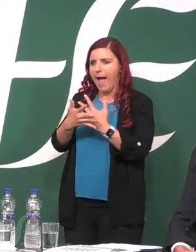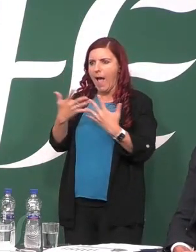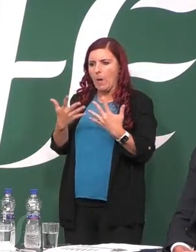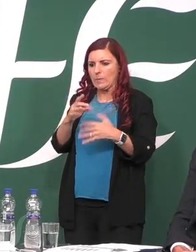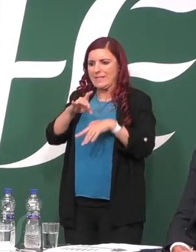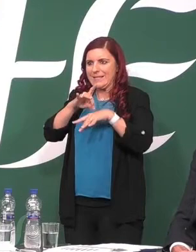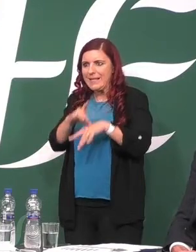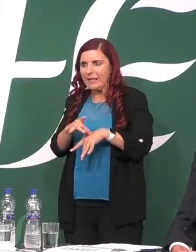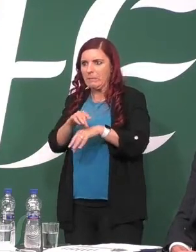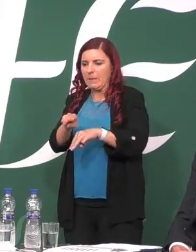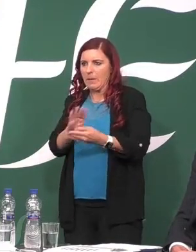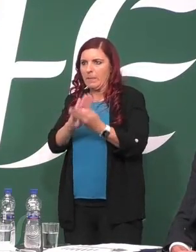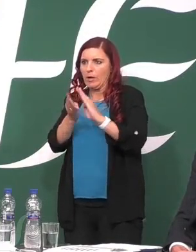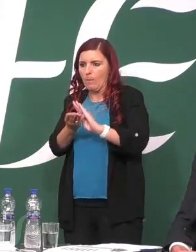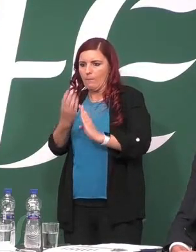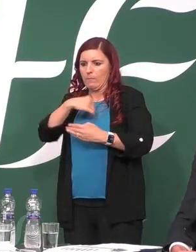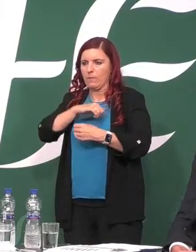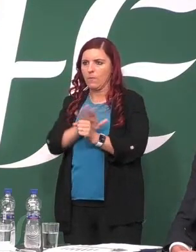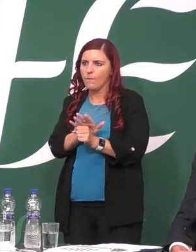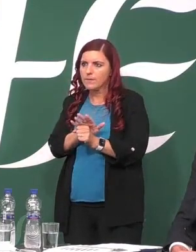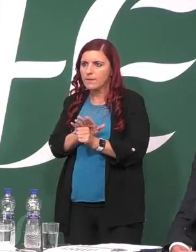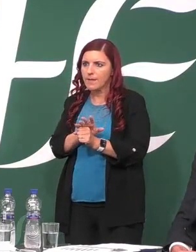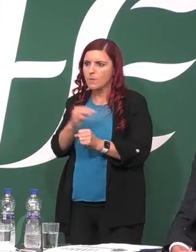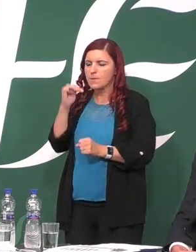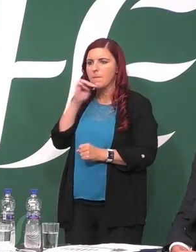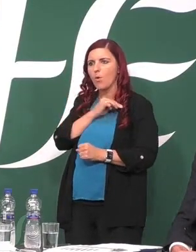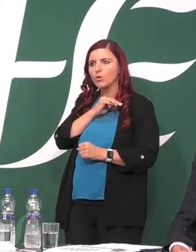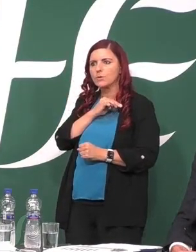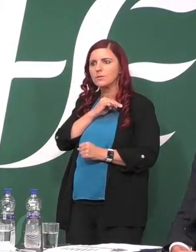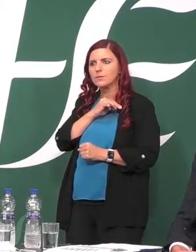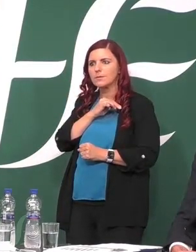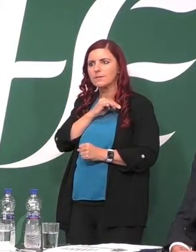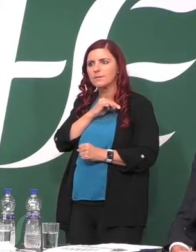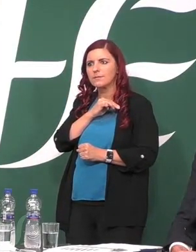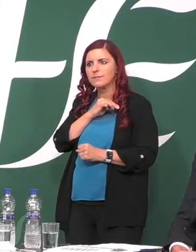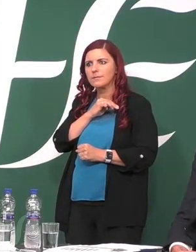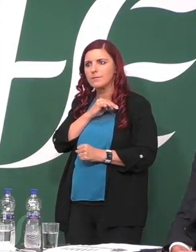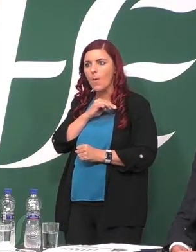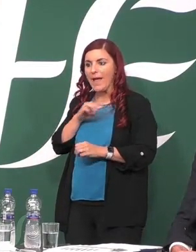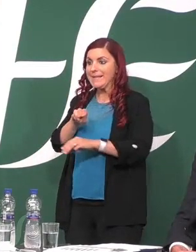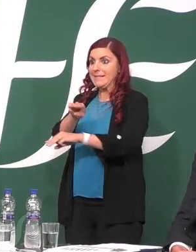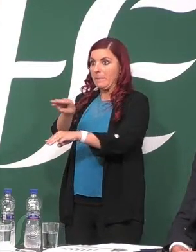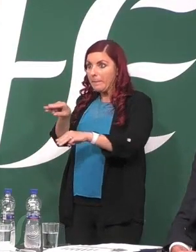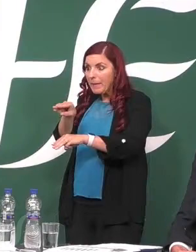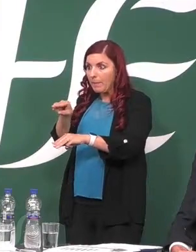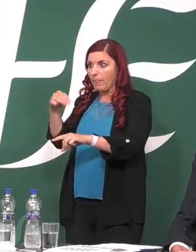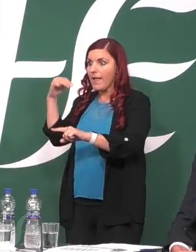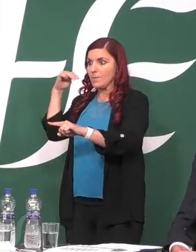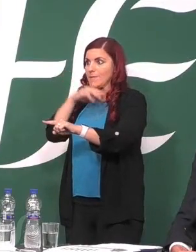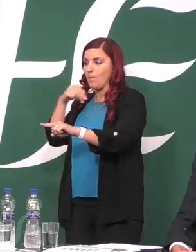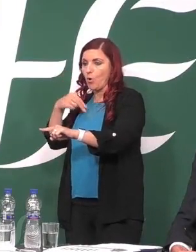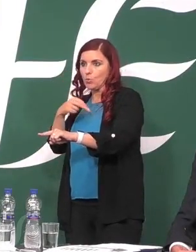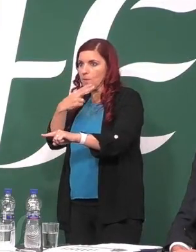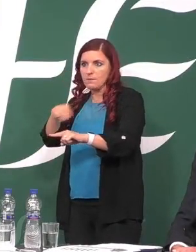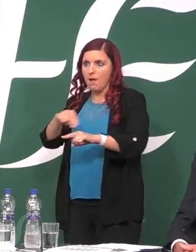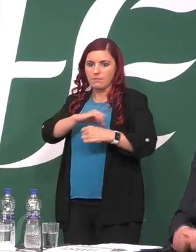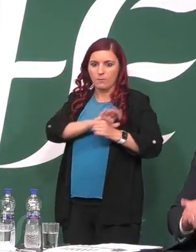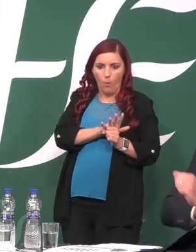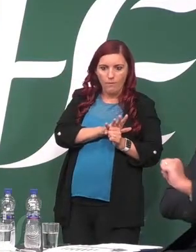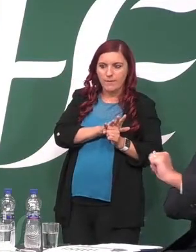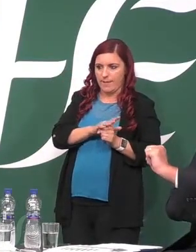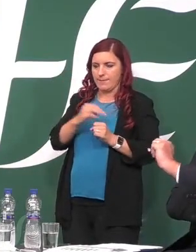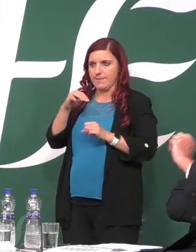it's people that matter to us all, in a sense, not the virus. So the end game is we get to a stage where